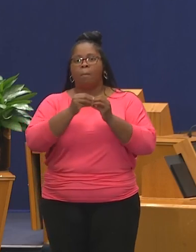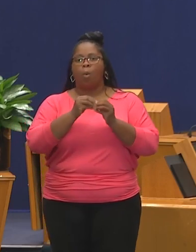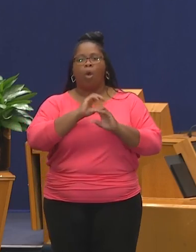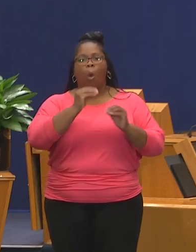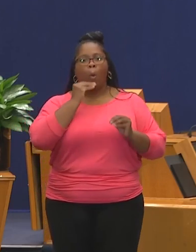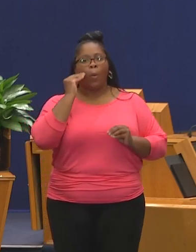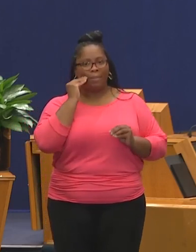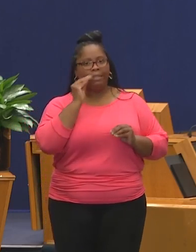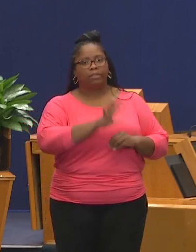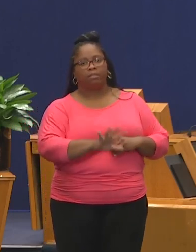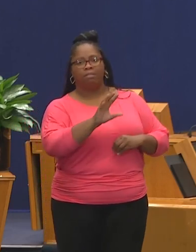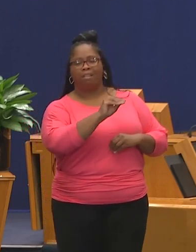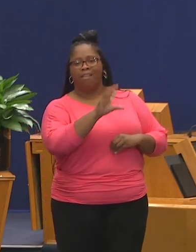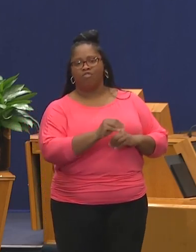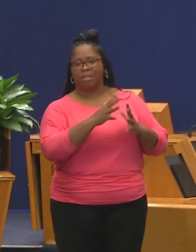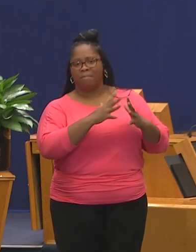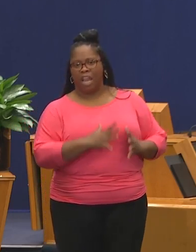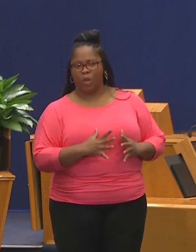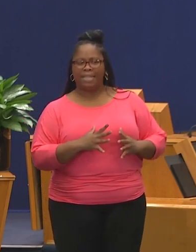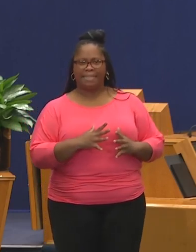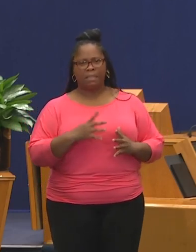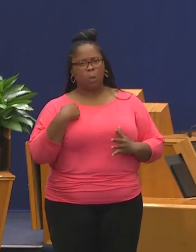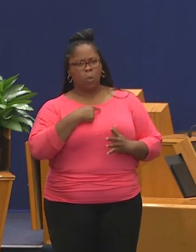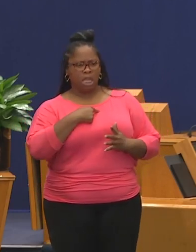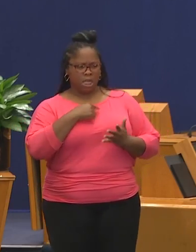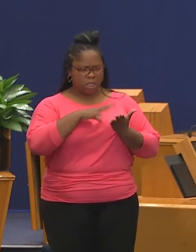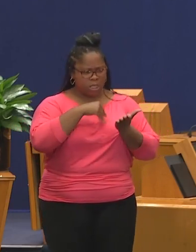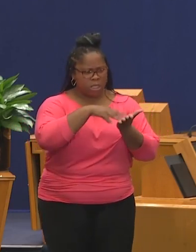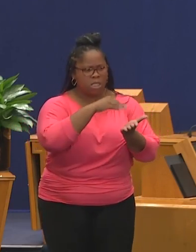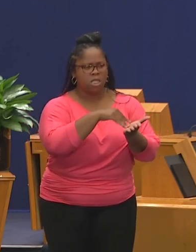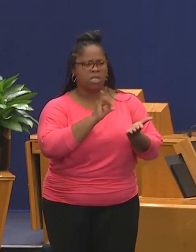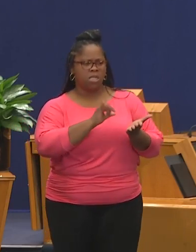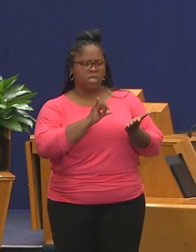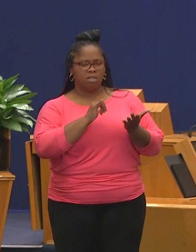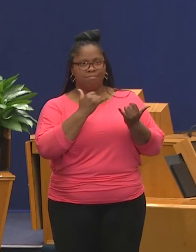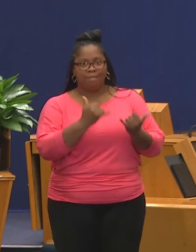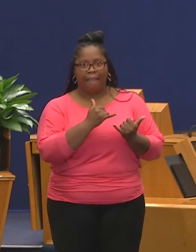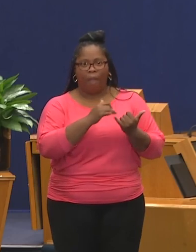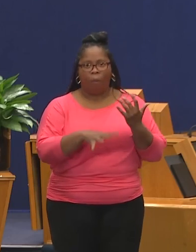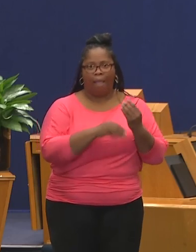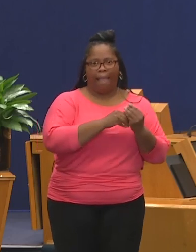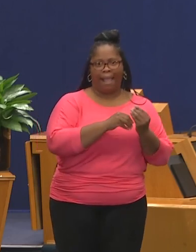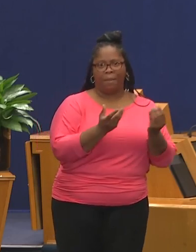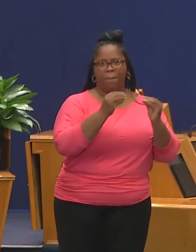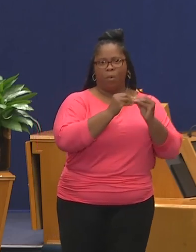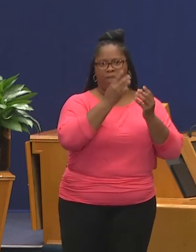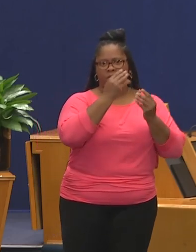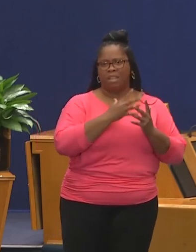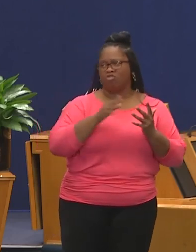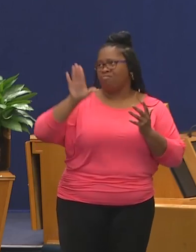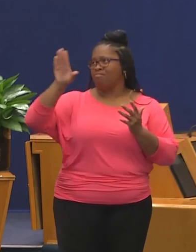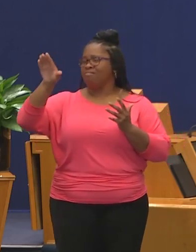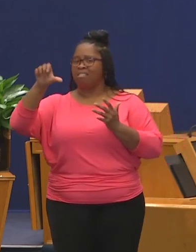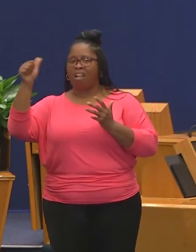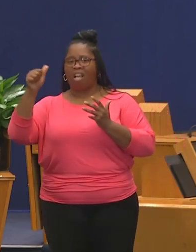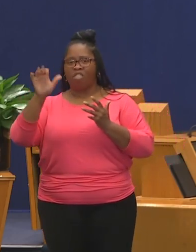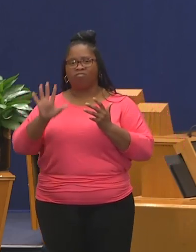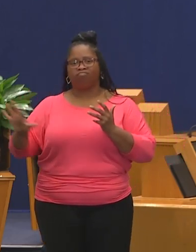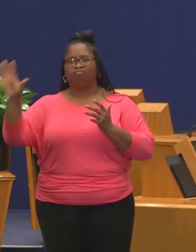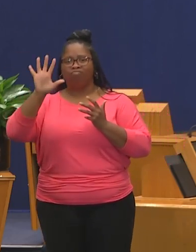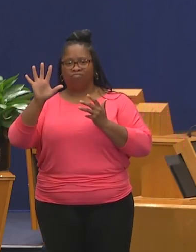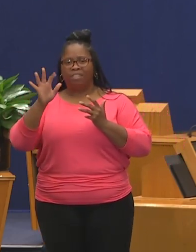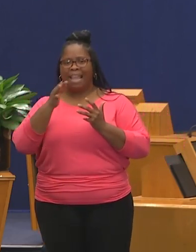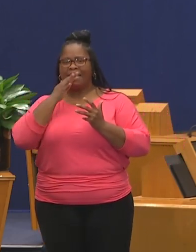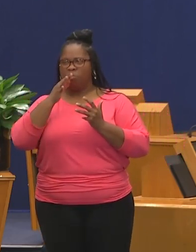racial equity in homeless service systems, and we've been changing how our system works to reverse the decades of institutional racism that